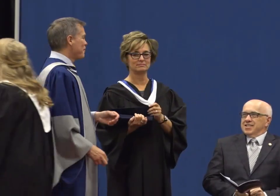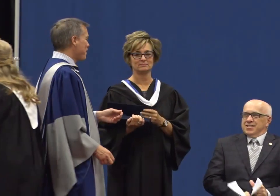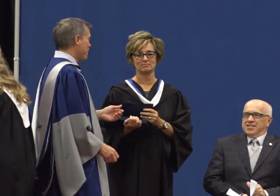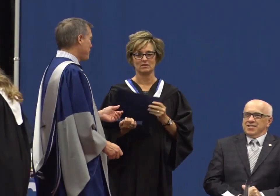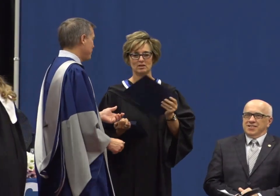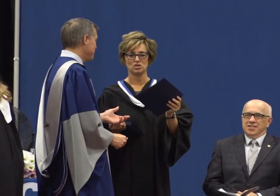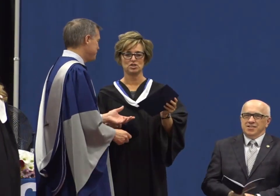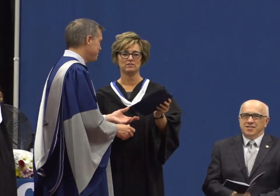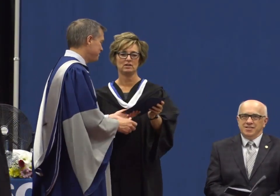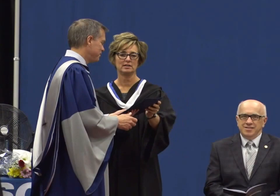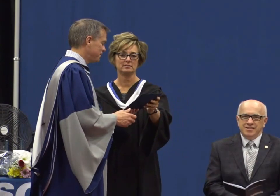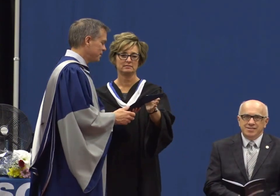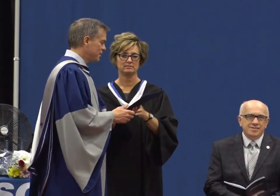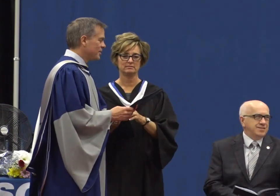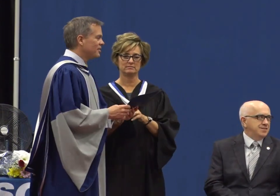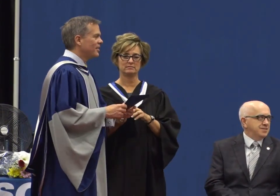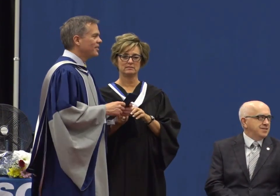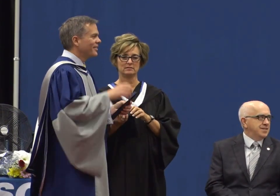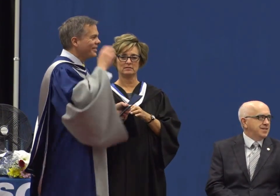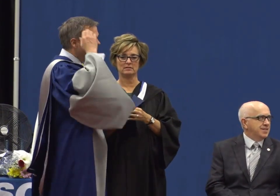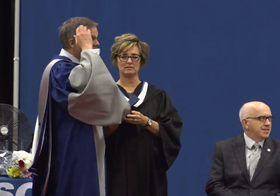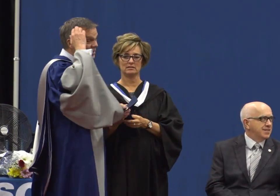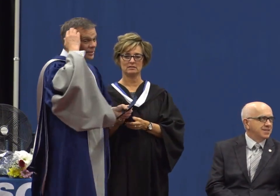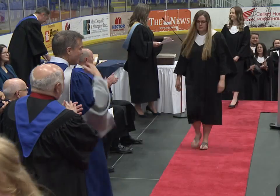Siobhan Melanson with honors.